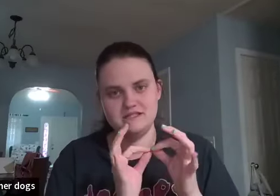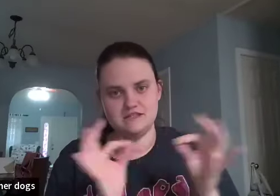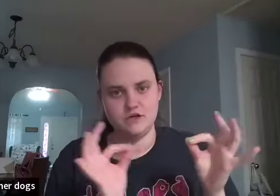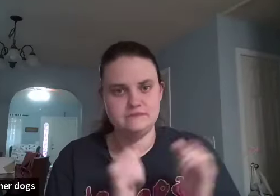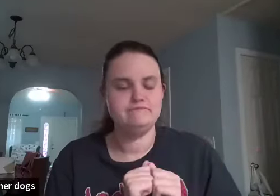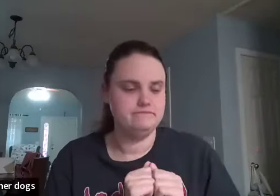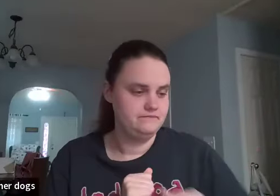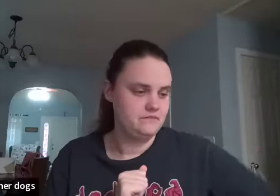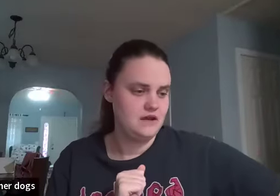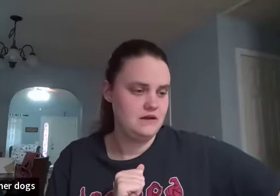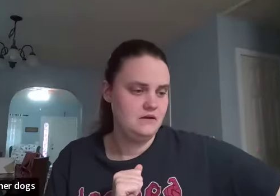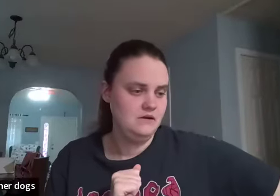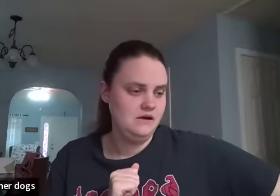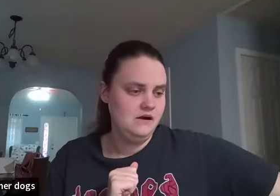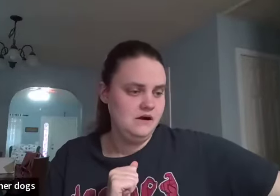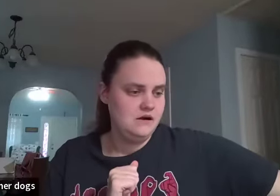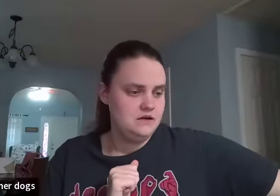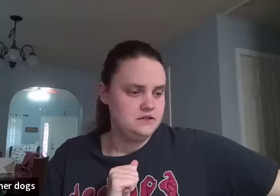time since that's a phrase. Okay.